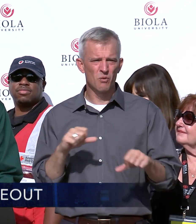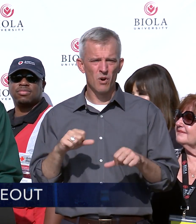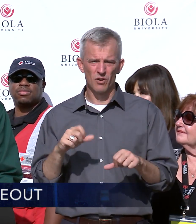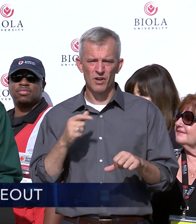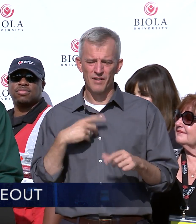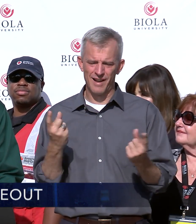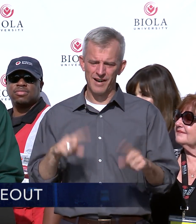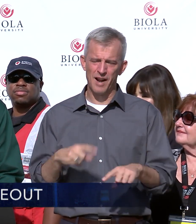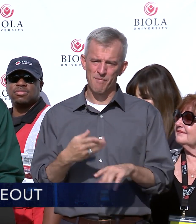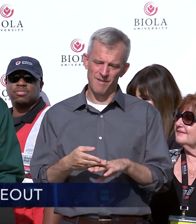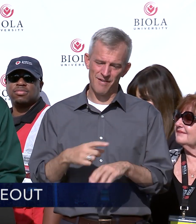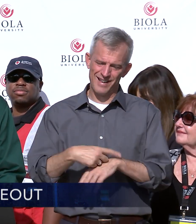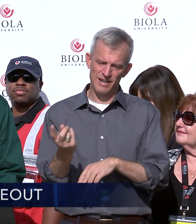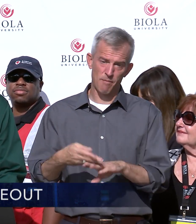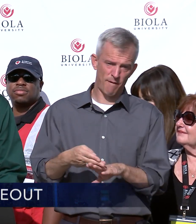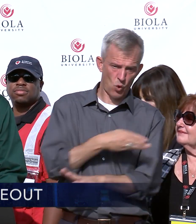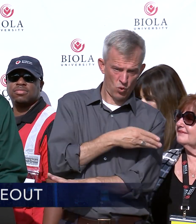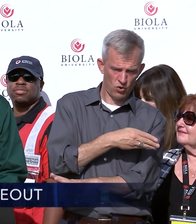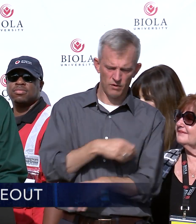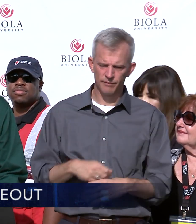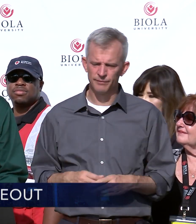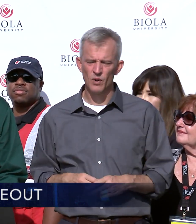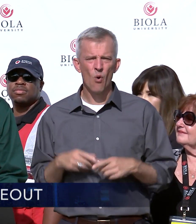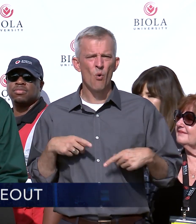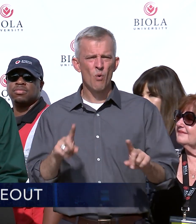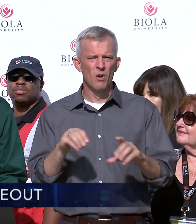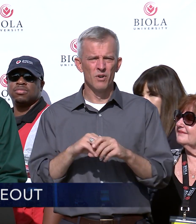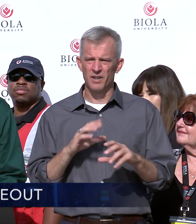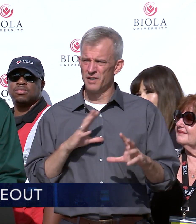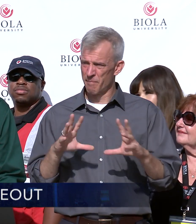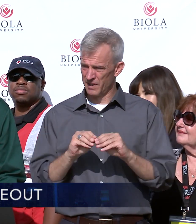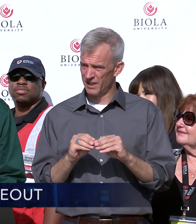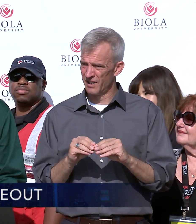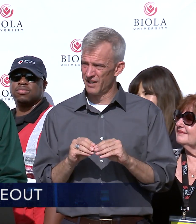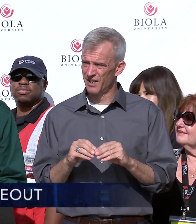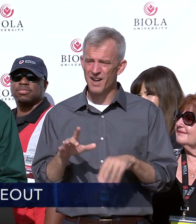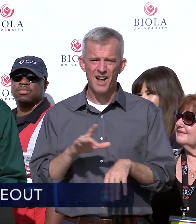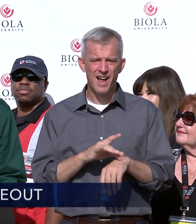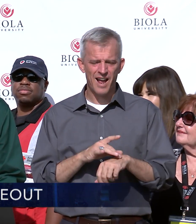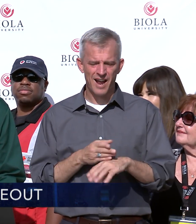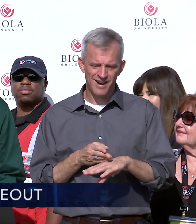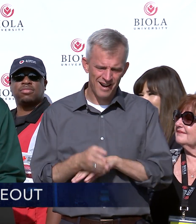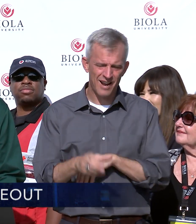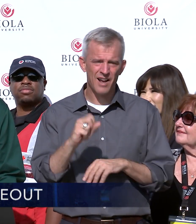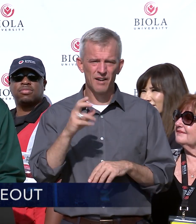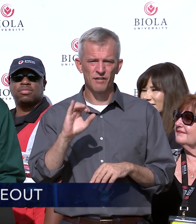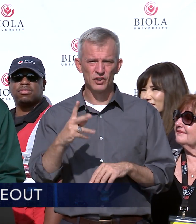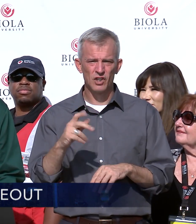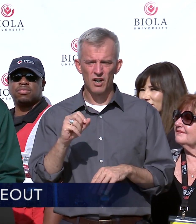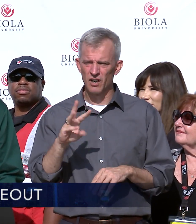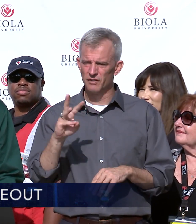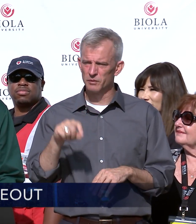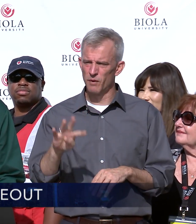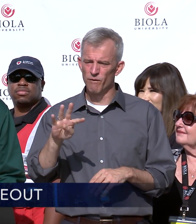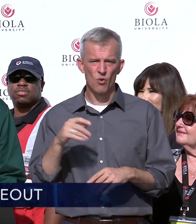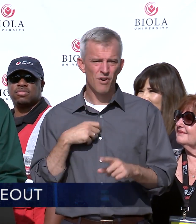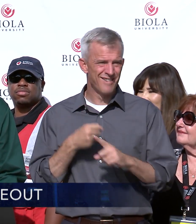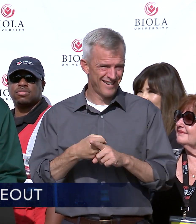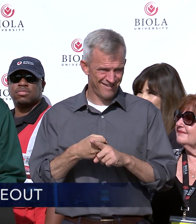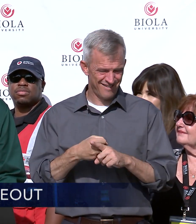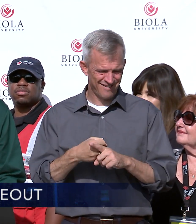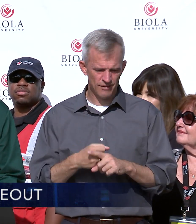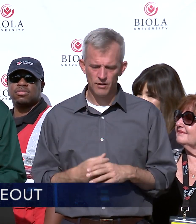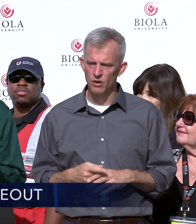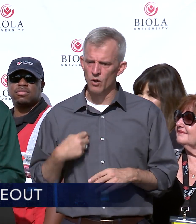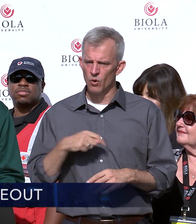on the 4th of July. While we were in our meeting, an aftershock of the 6.4 suddenly hit.